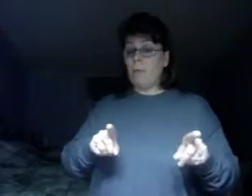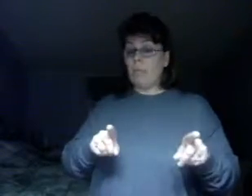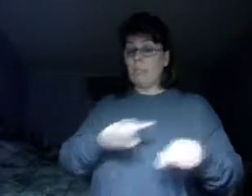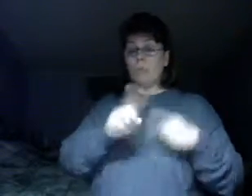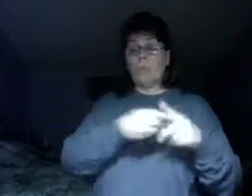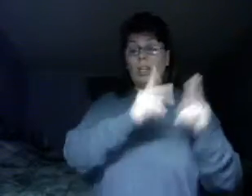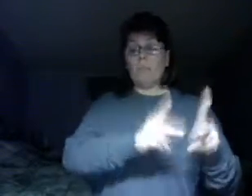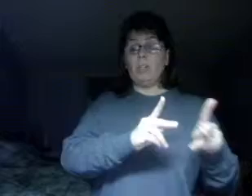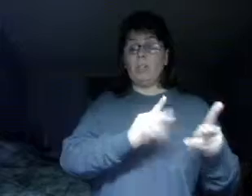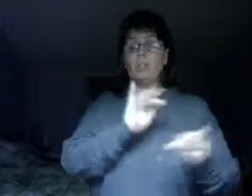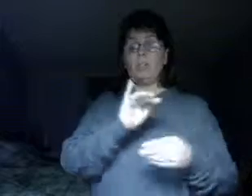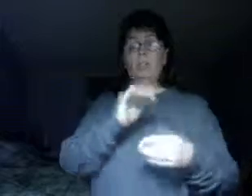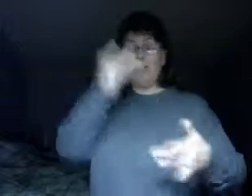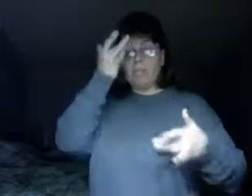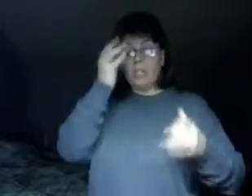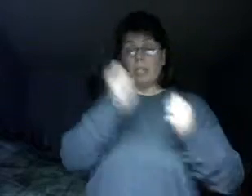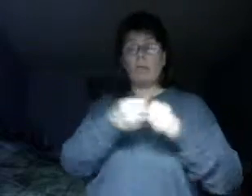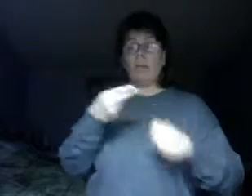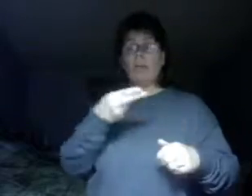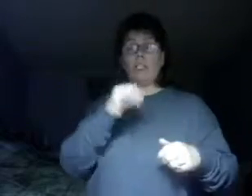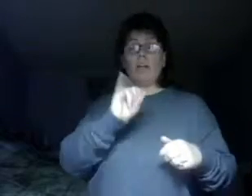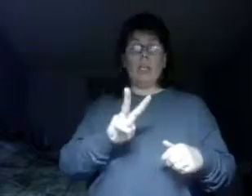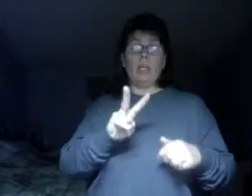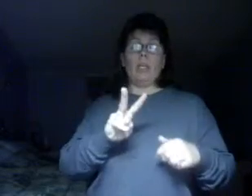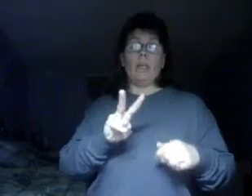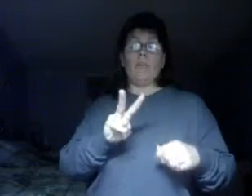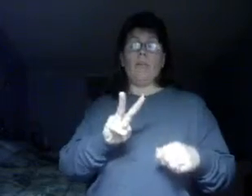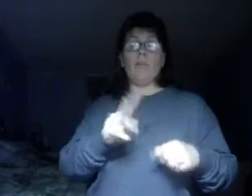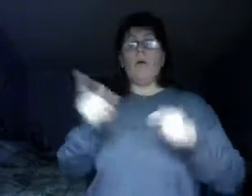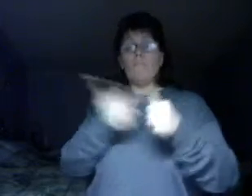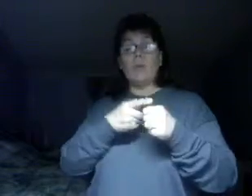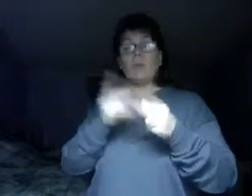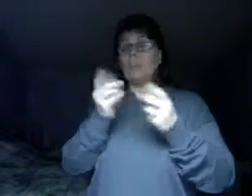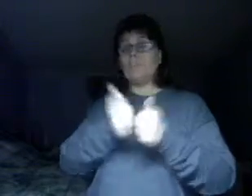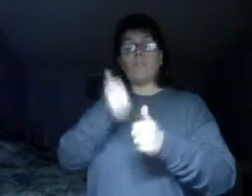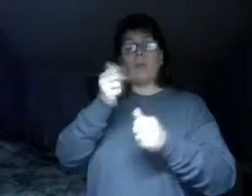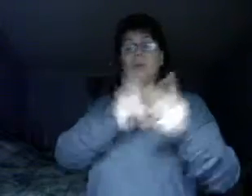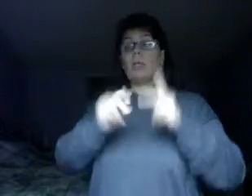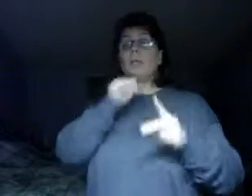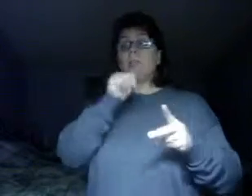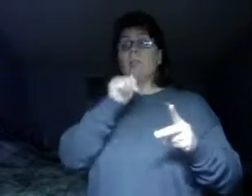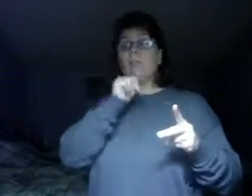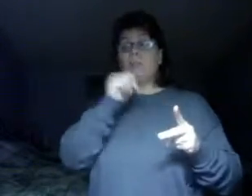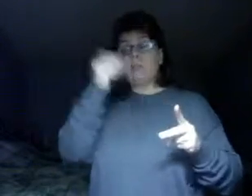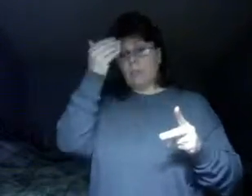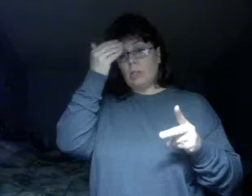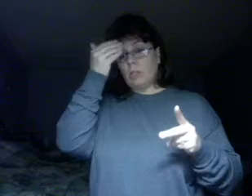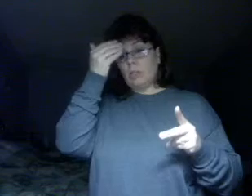HIV? First of all, most people do not know that they have HIV infection when they first develop